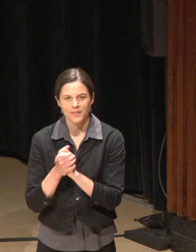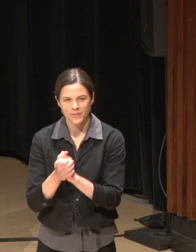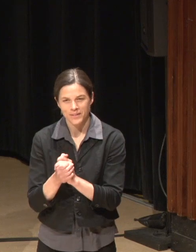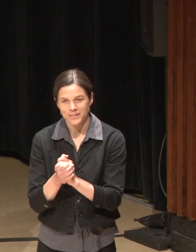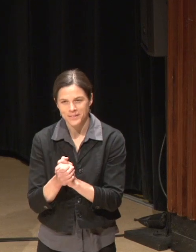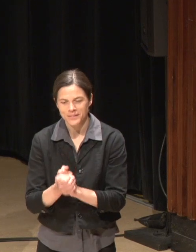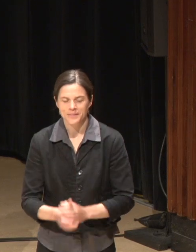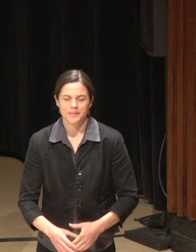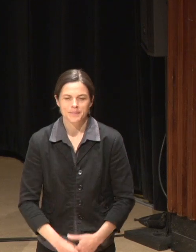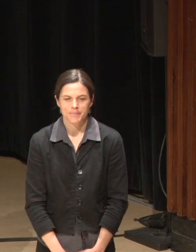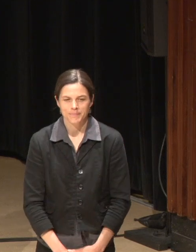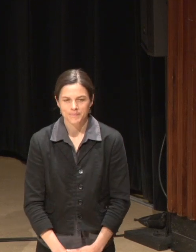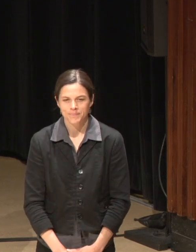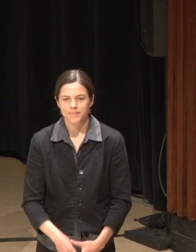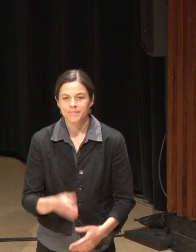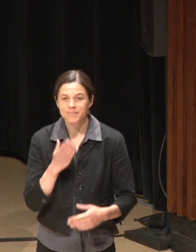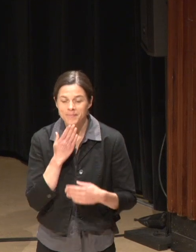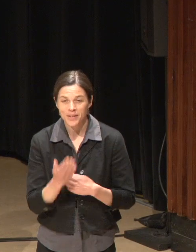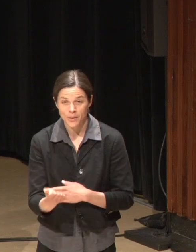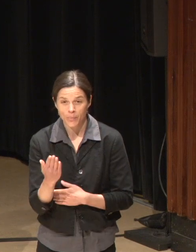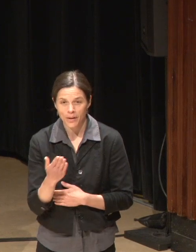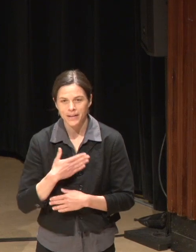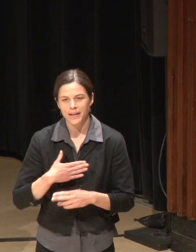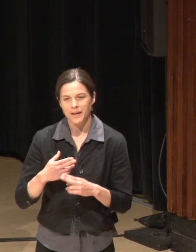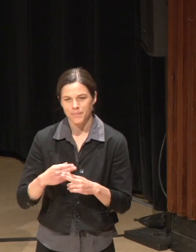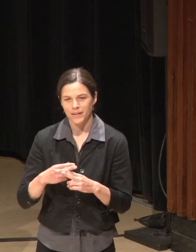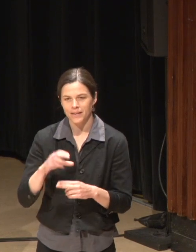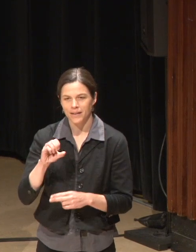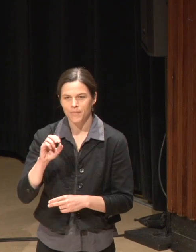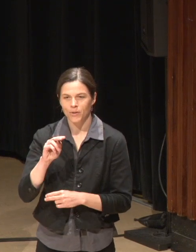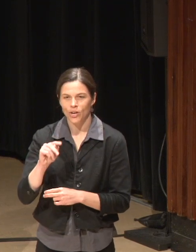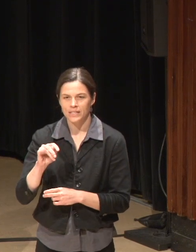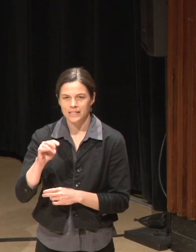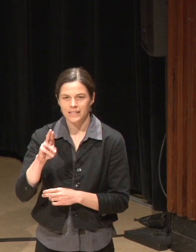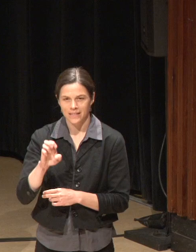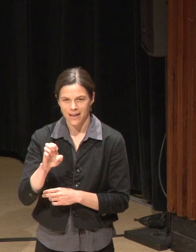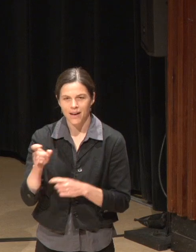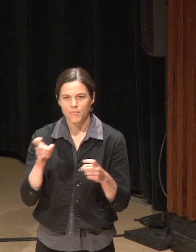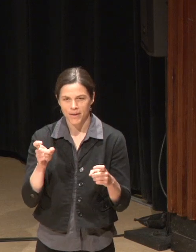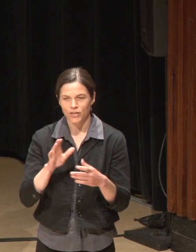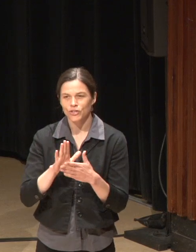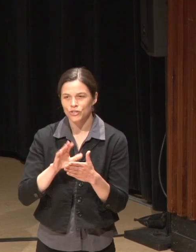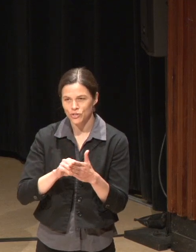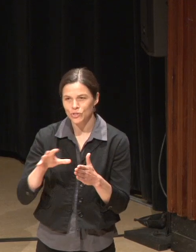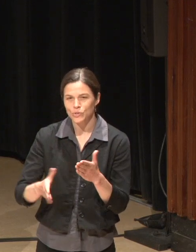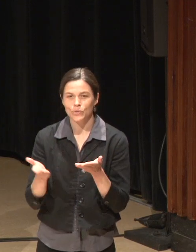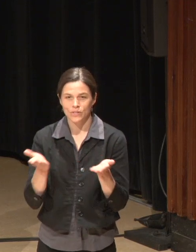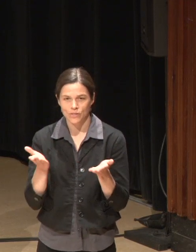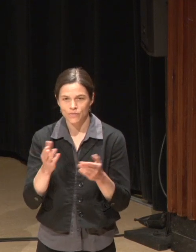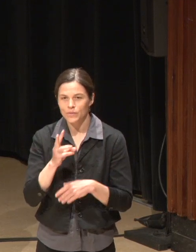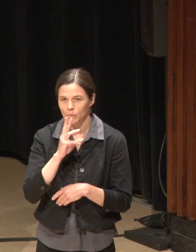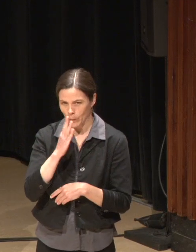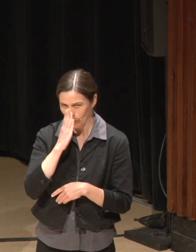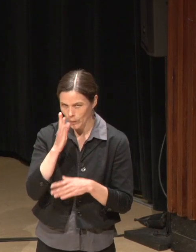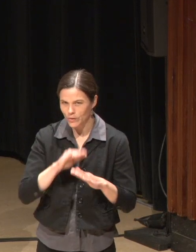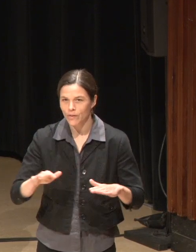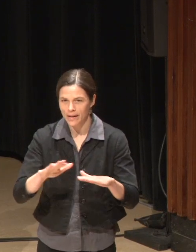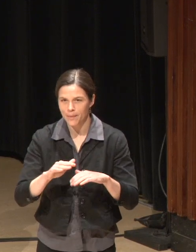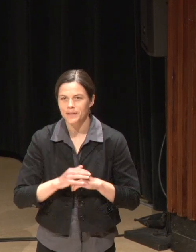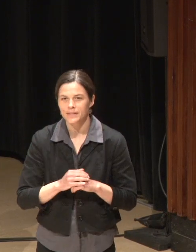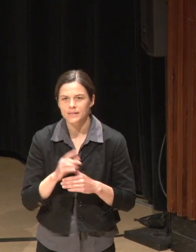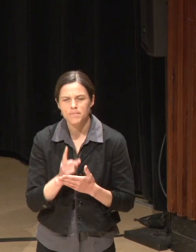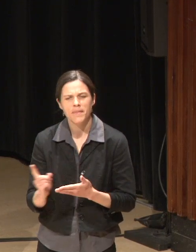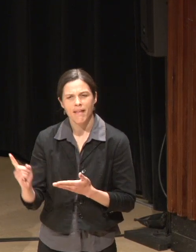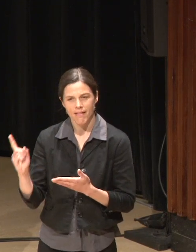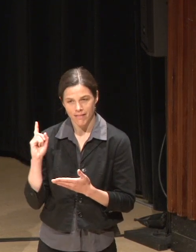Congratulations. Good morning. My name is Constance Heyer. I'm the Manager of Student Services at the Waterfront Campus. Last